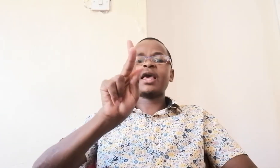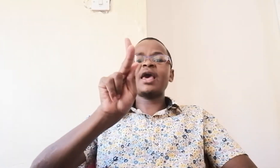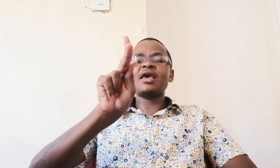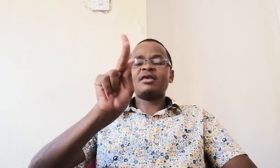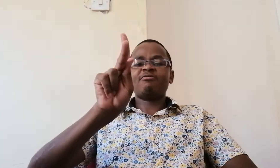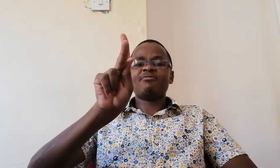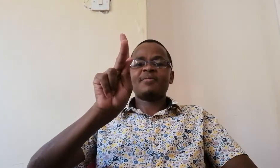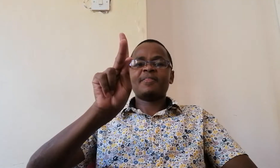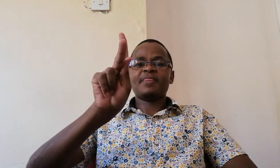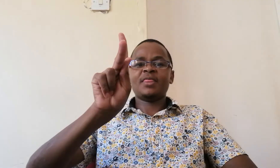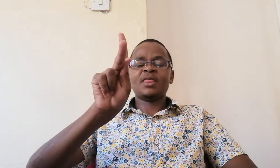K,